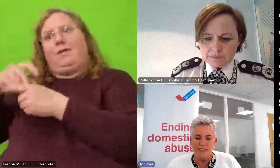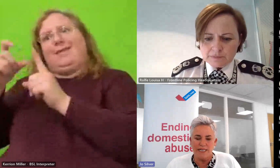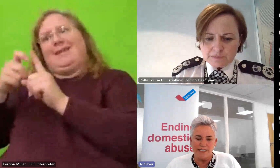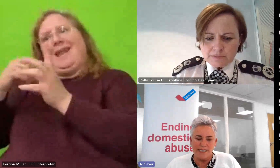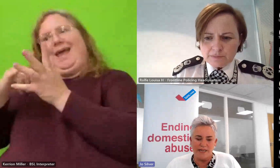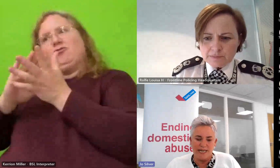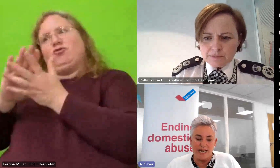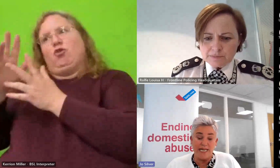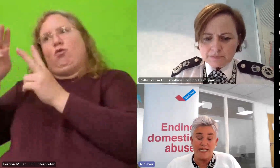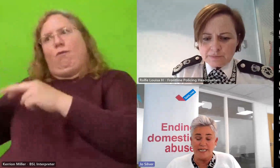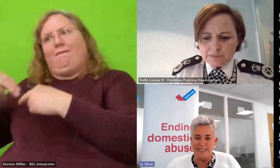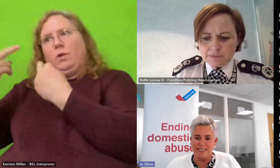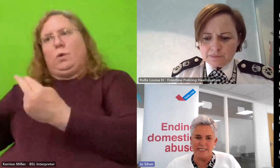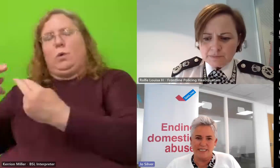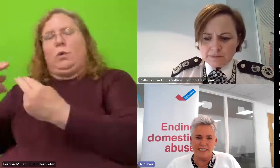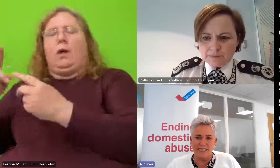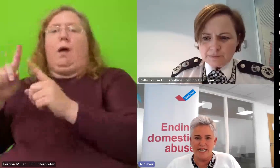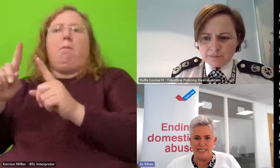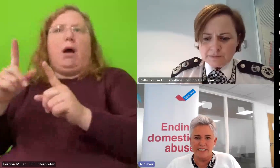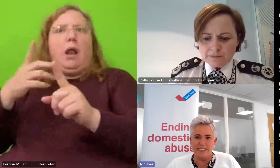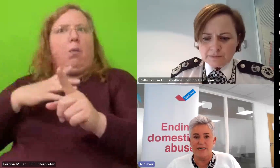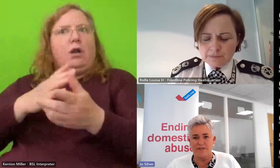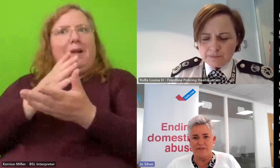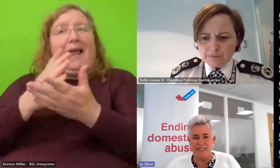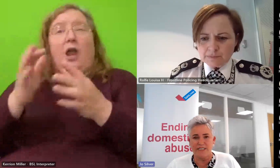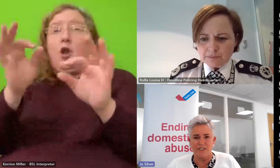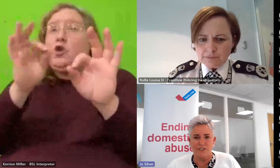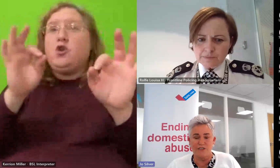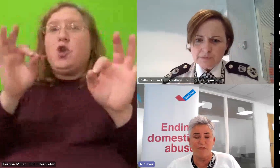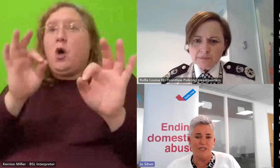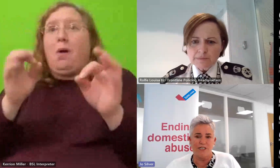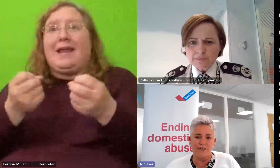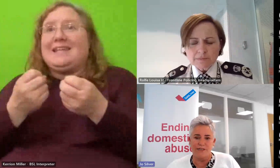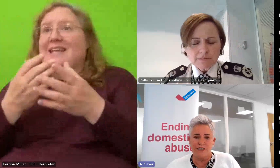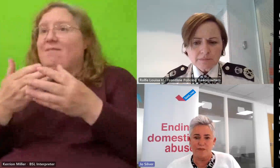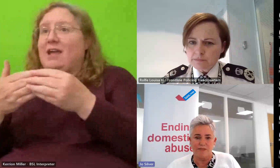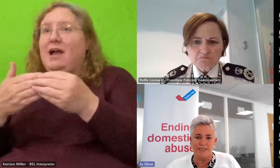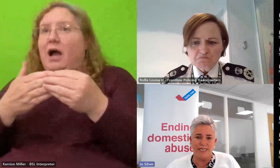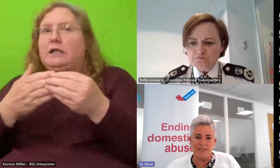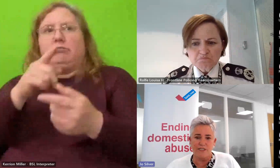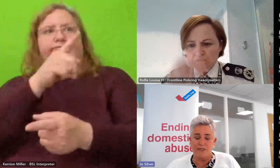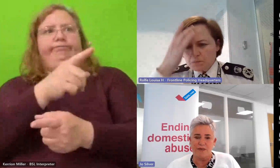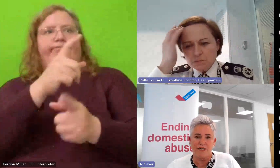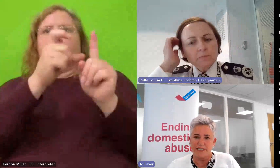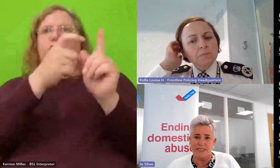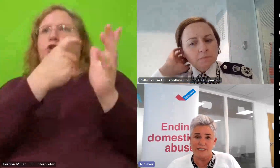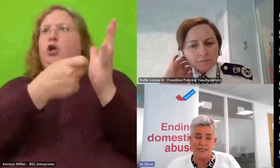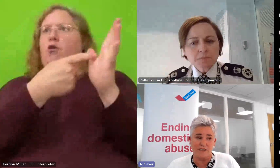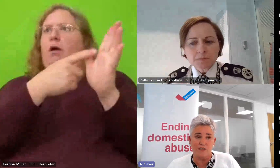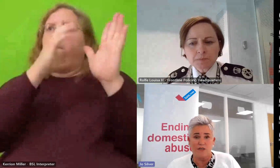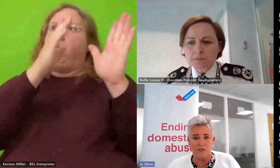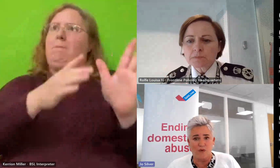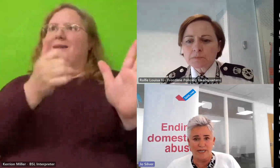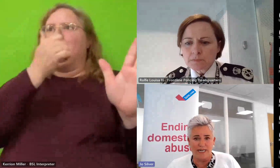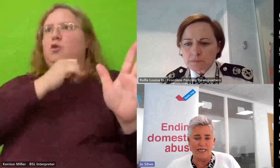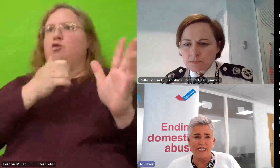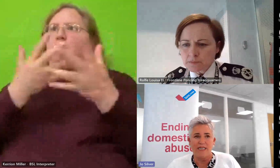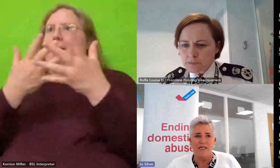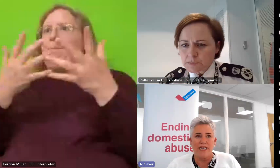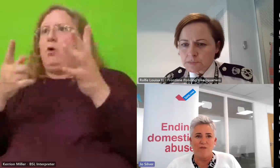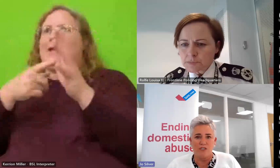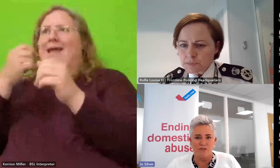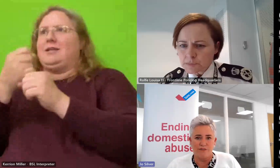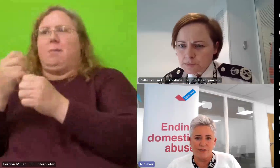no one is giving any guidance to say that Dara should be used by multi-agency partners. That's not